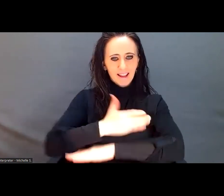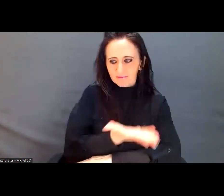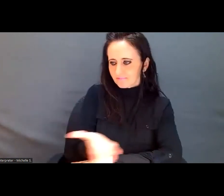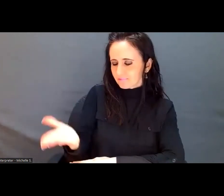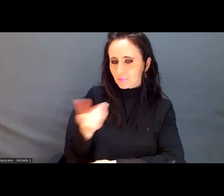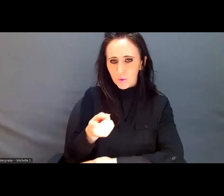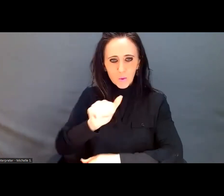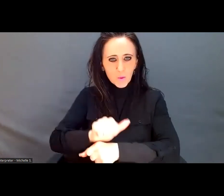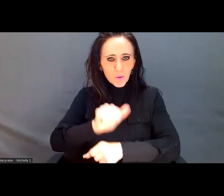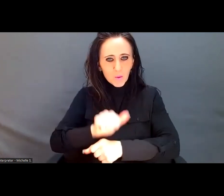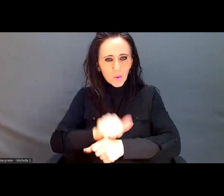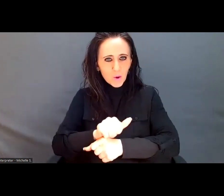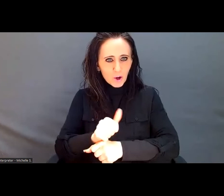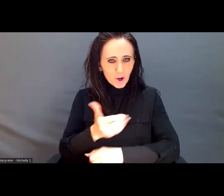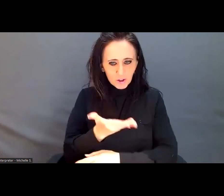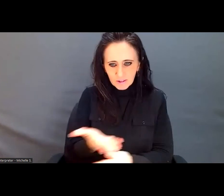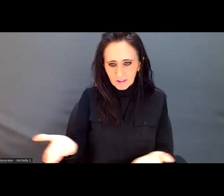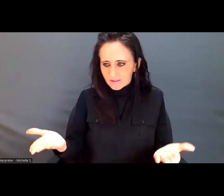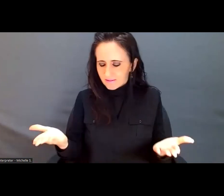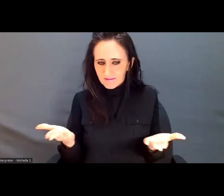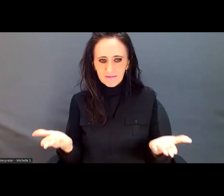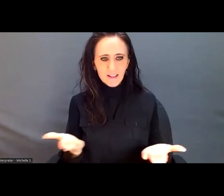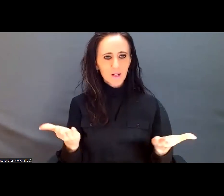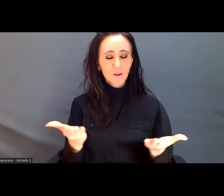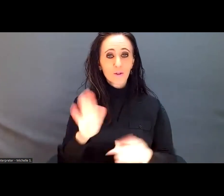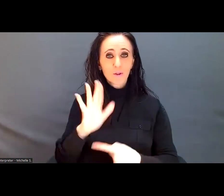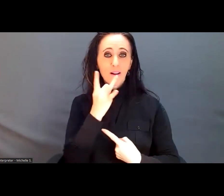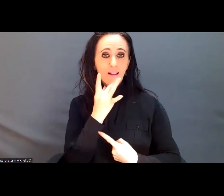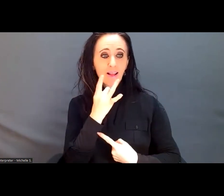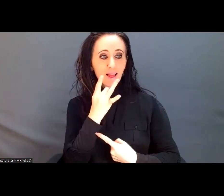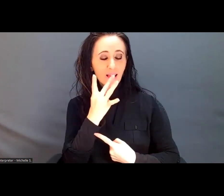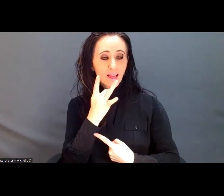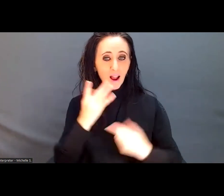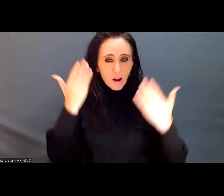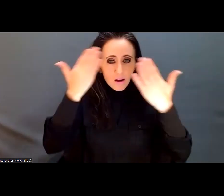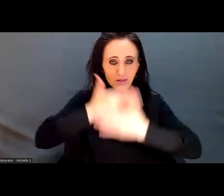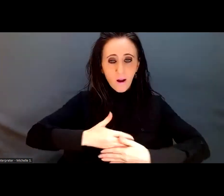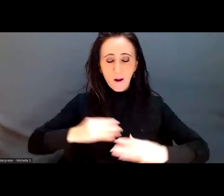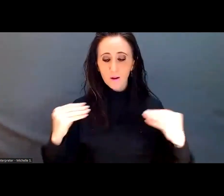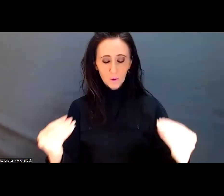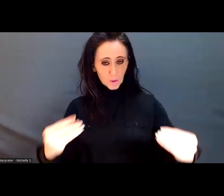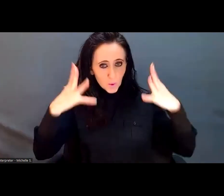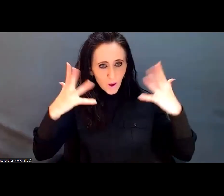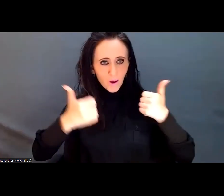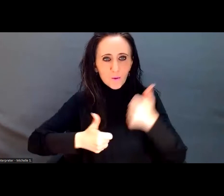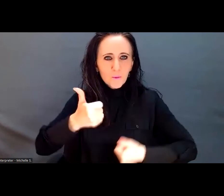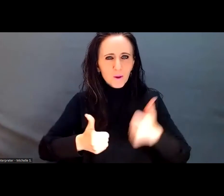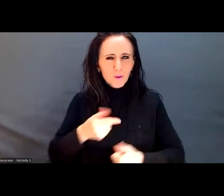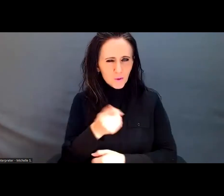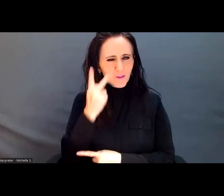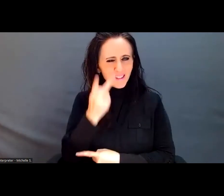from. Yeah, what's the lighting like? You've seen yourself online.